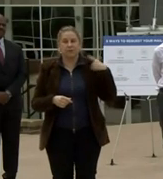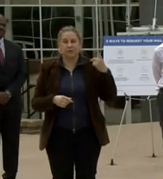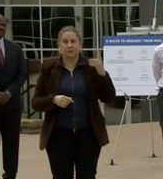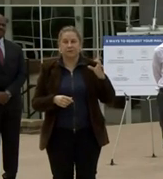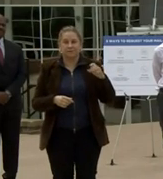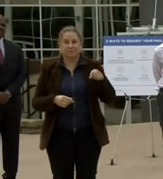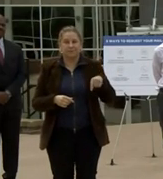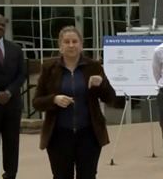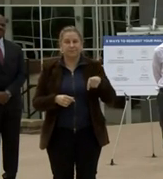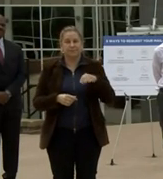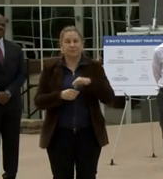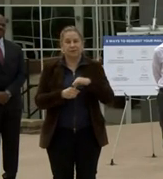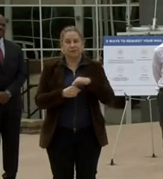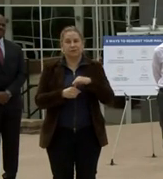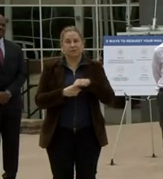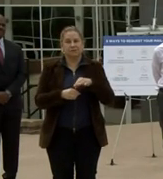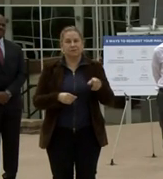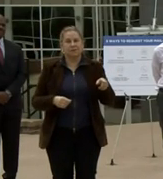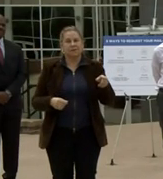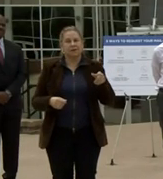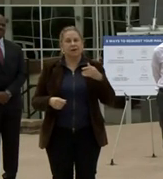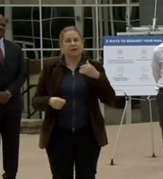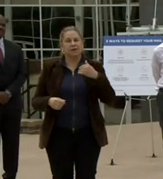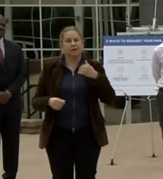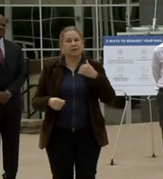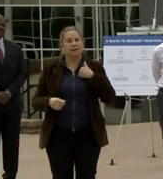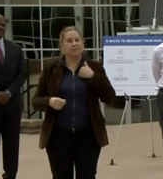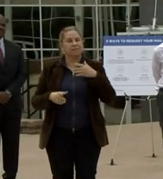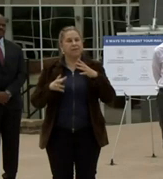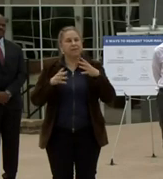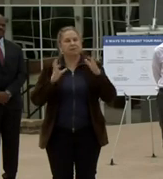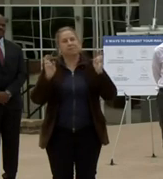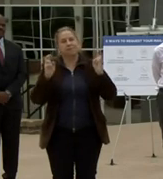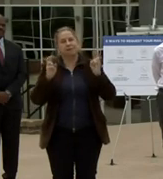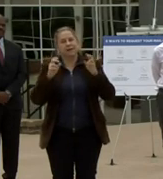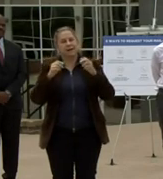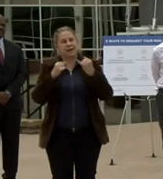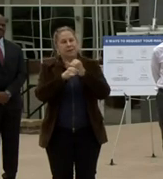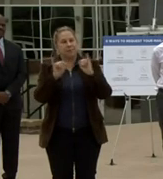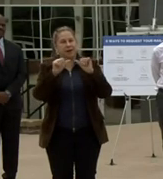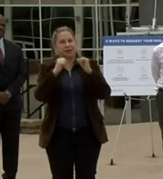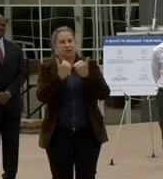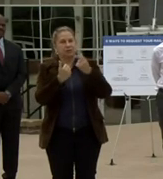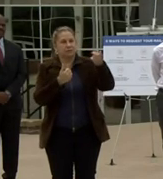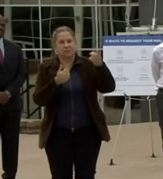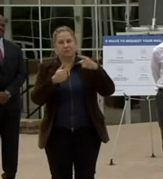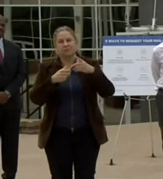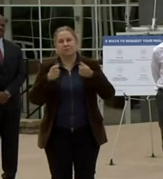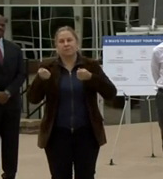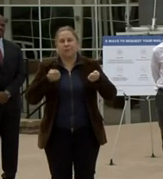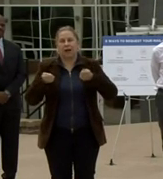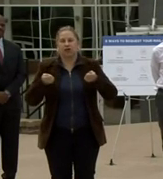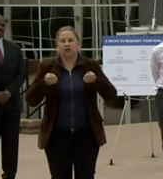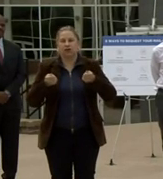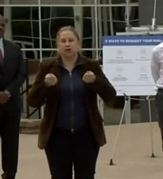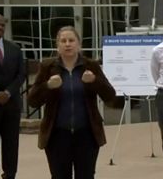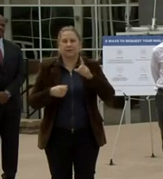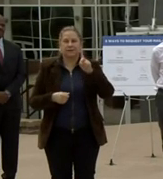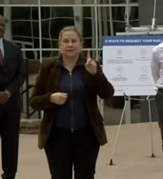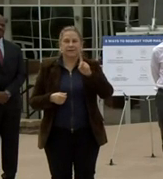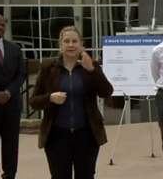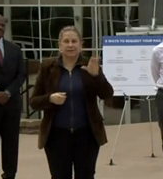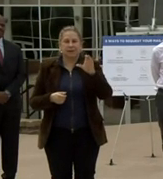an independent agency, the D.C. Board of Elections. And so the chairman has asked us to be supportive